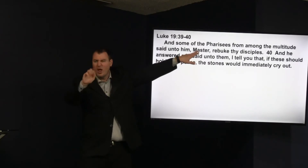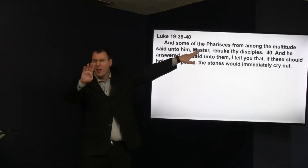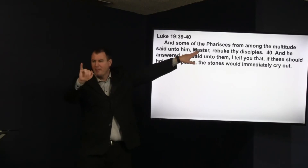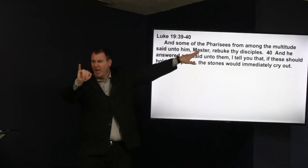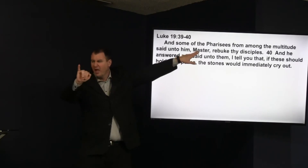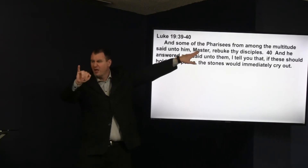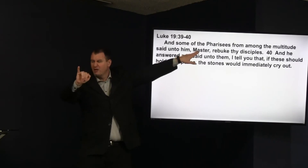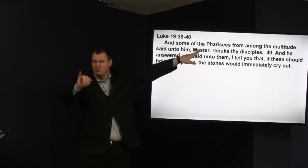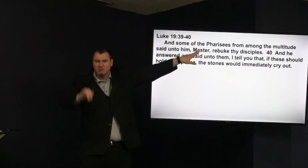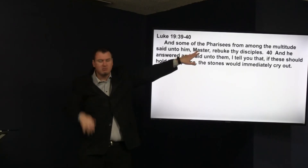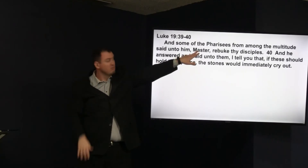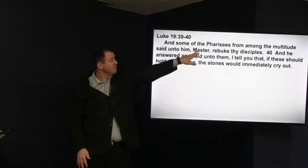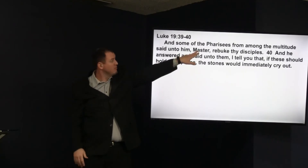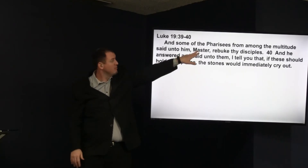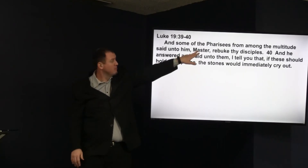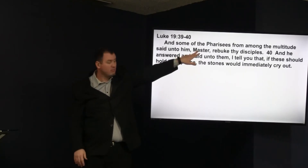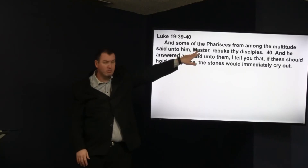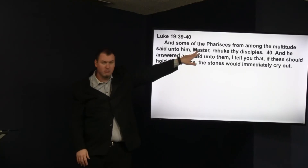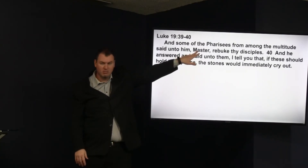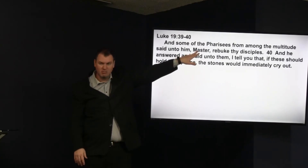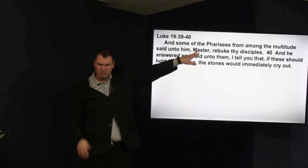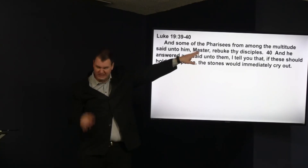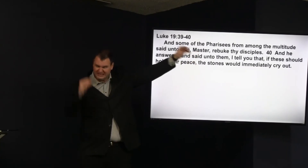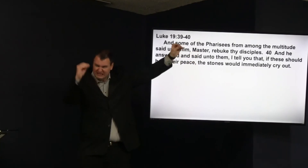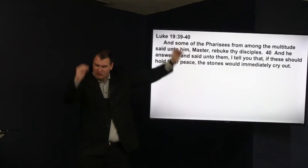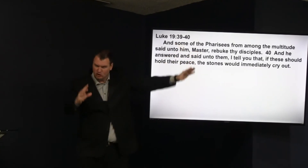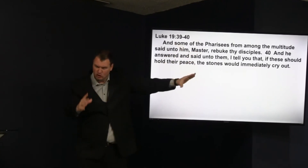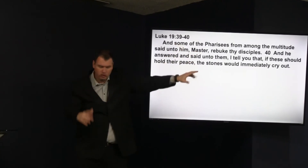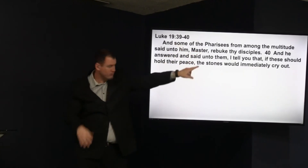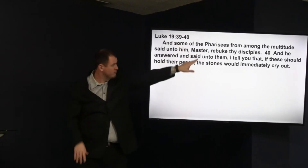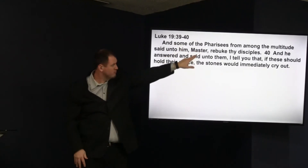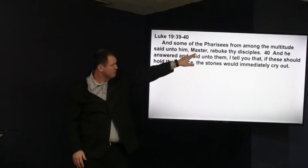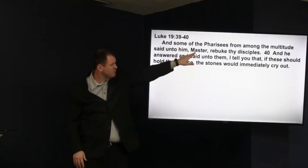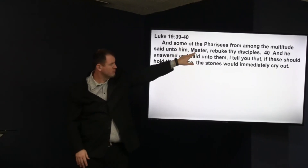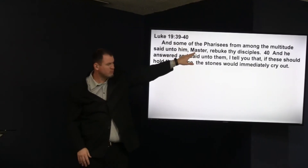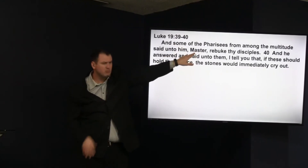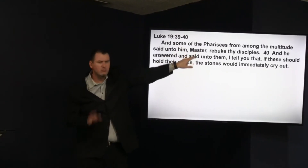said unto him, Master, Rabbi, teacher,